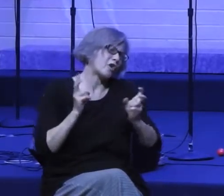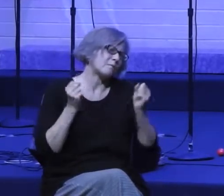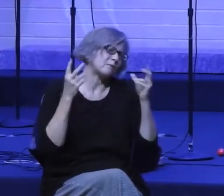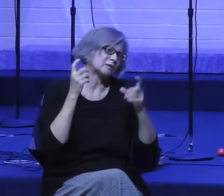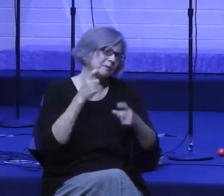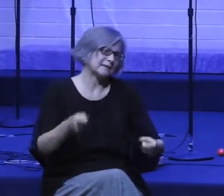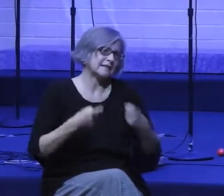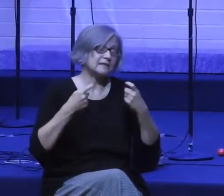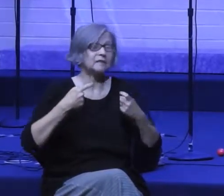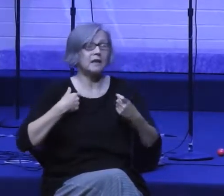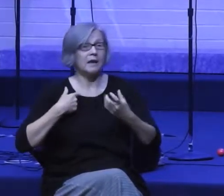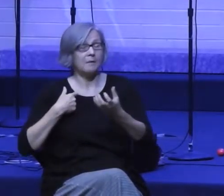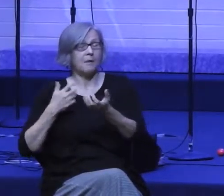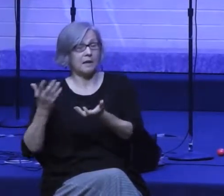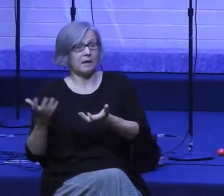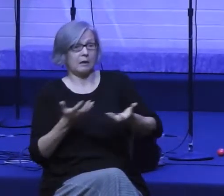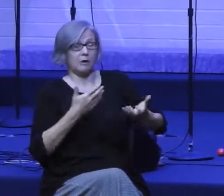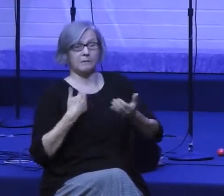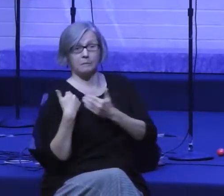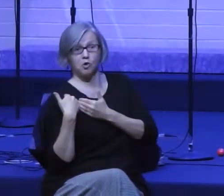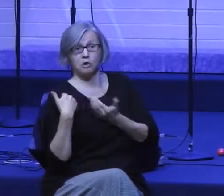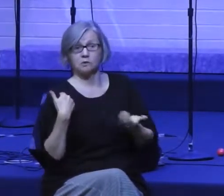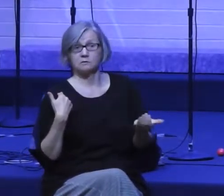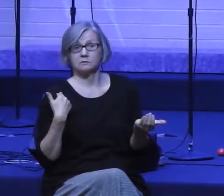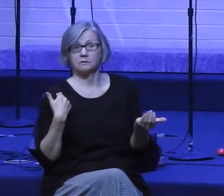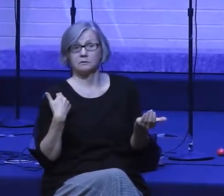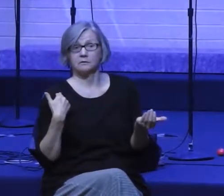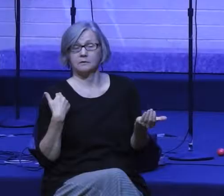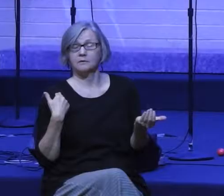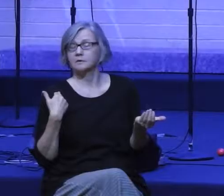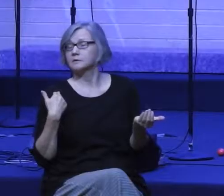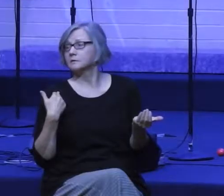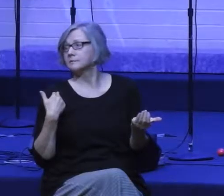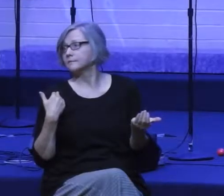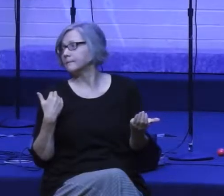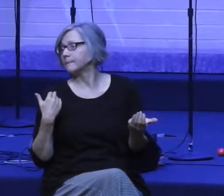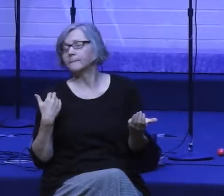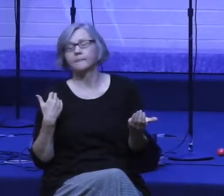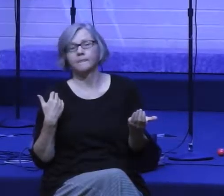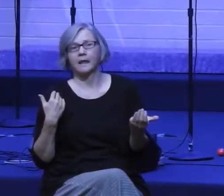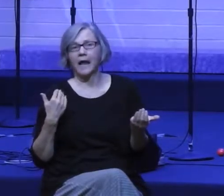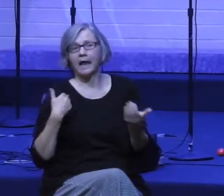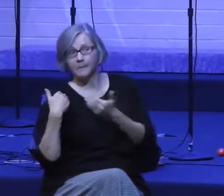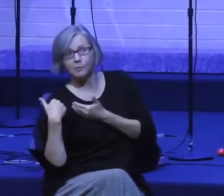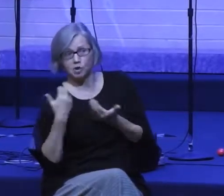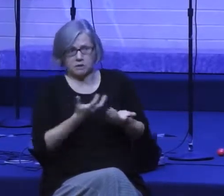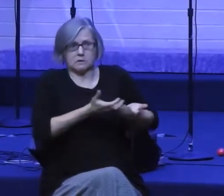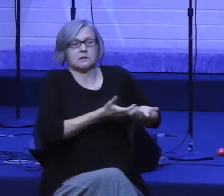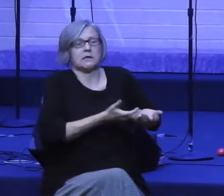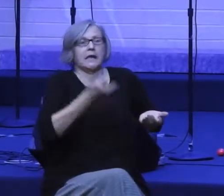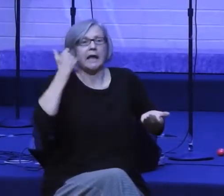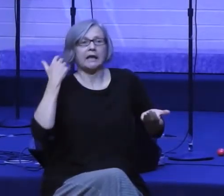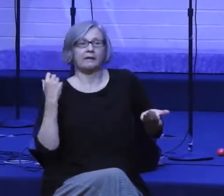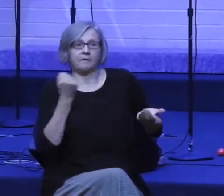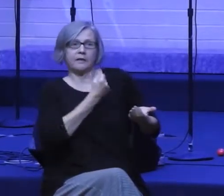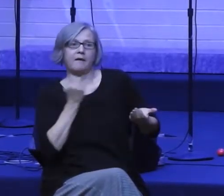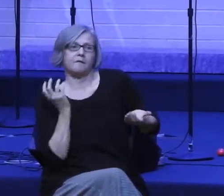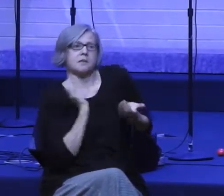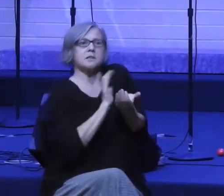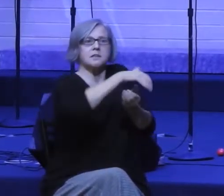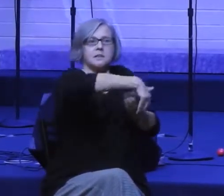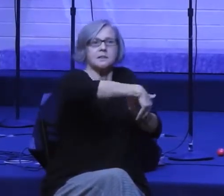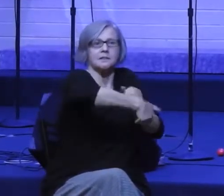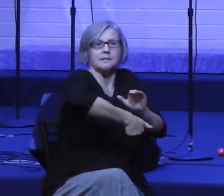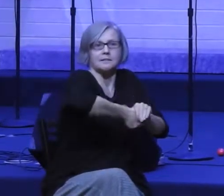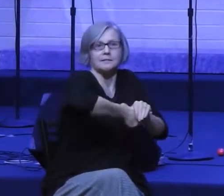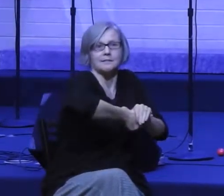weight. So I brought in a rock. This is my sin. It's kind of heavy. I could have brought in a bigger rock, but then I'm going to fool myself. So if